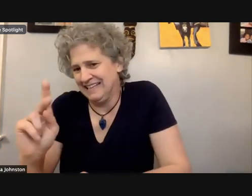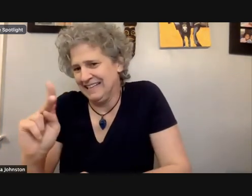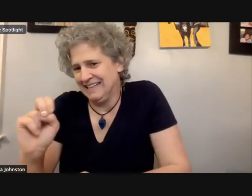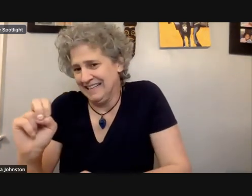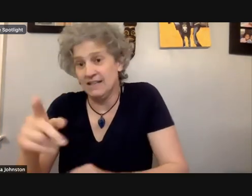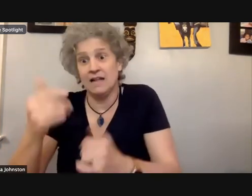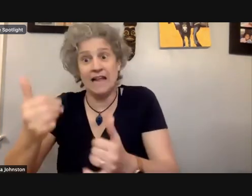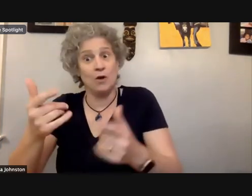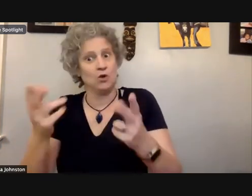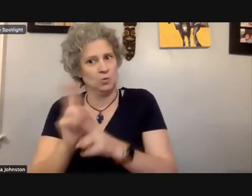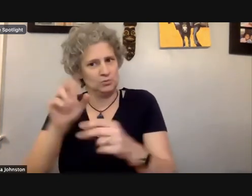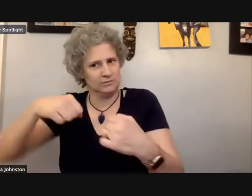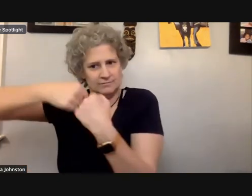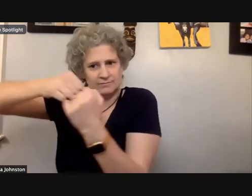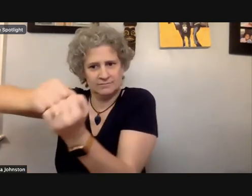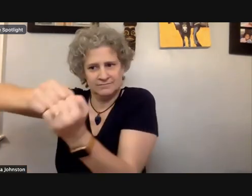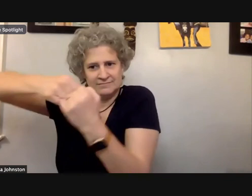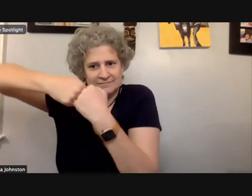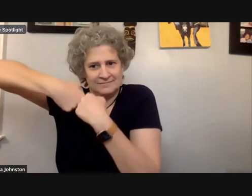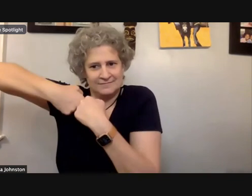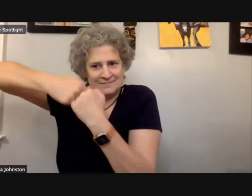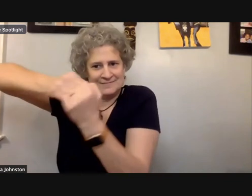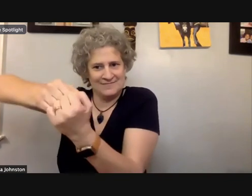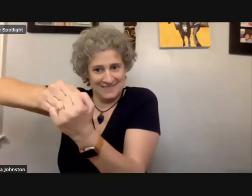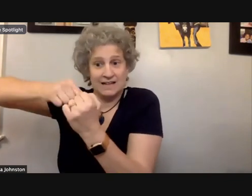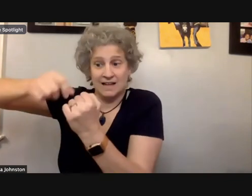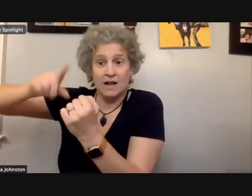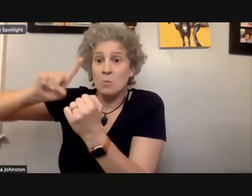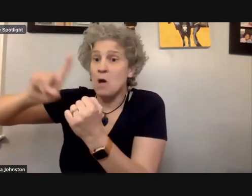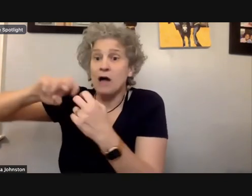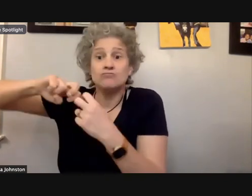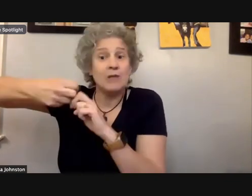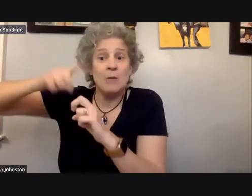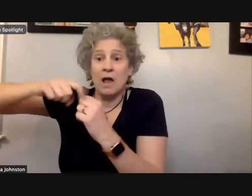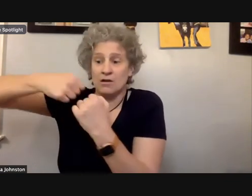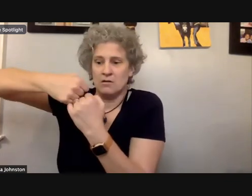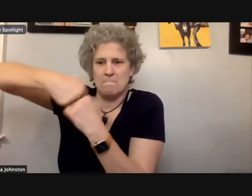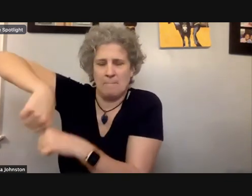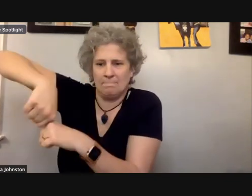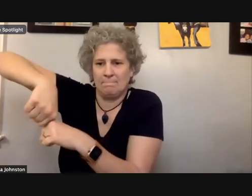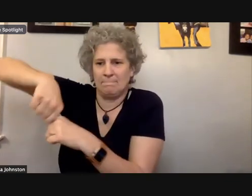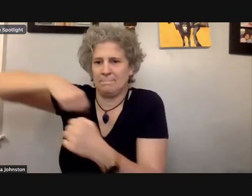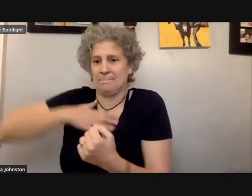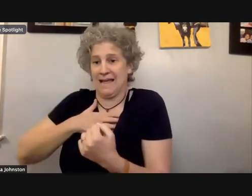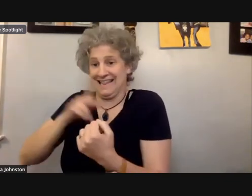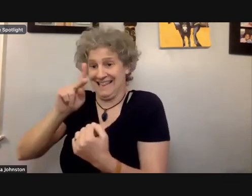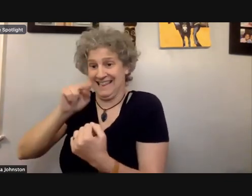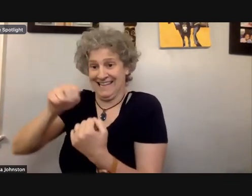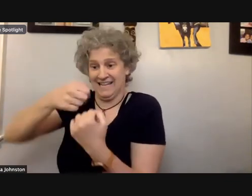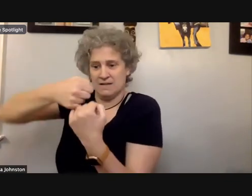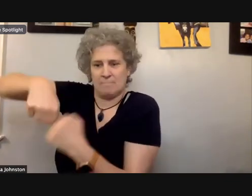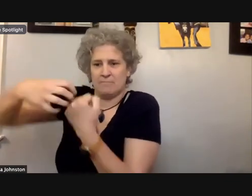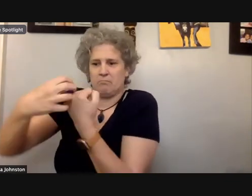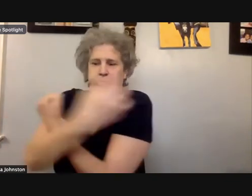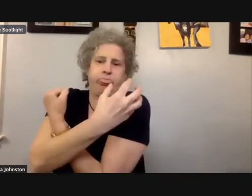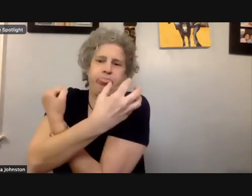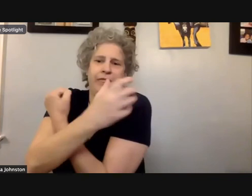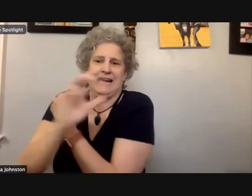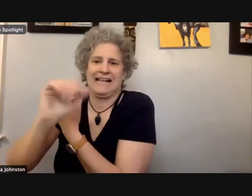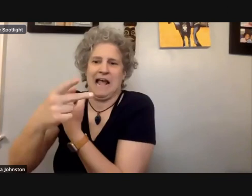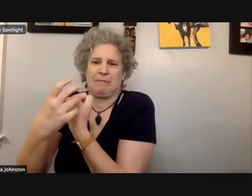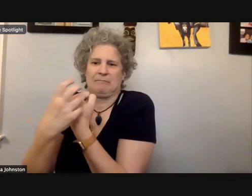So a sprained knee, for example, you would finger spell knee. Then you can use some classifiers to show the joint. Okay,